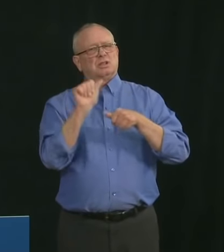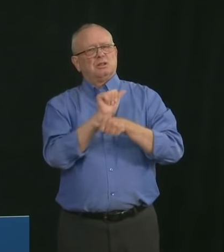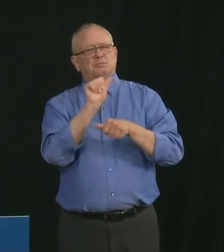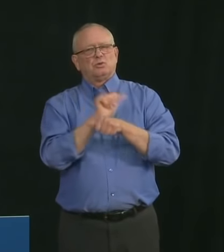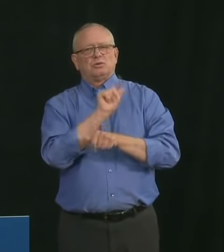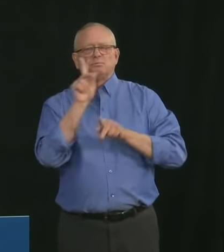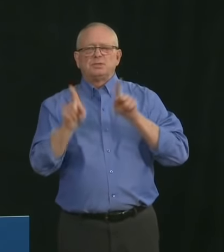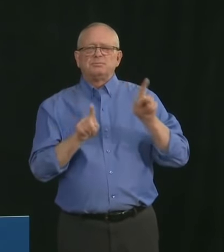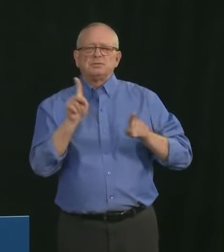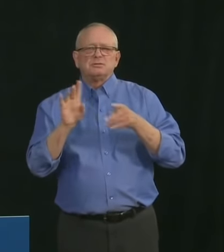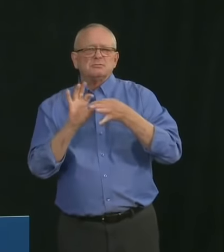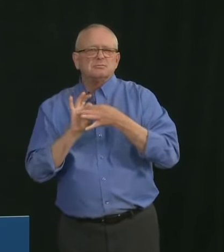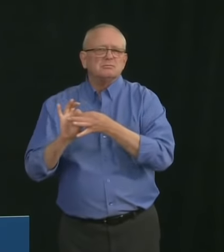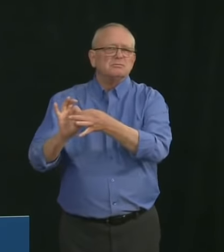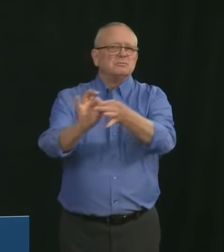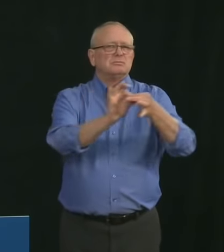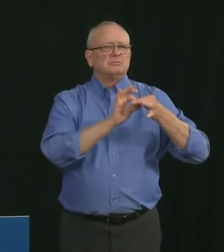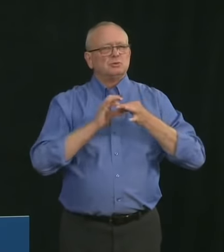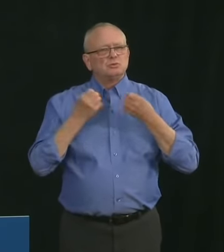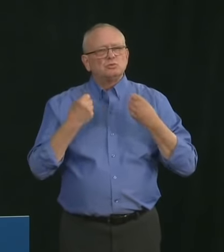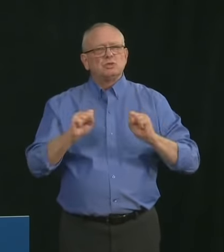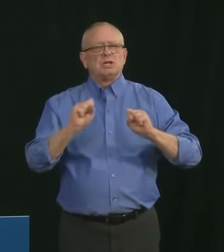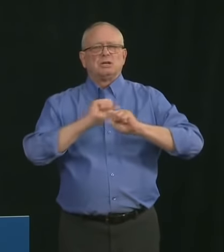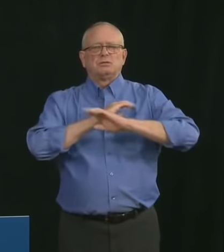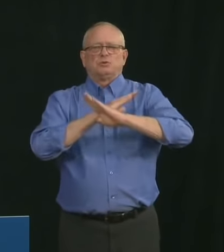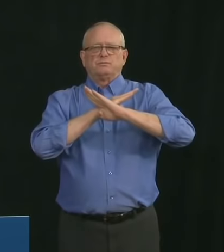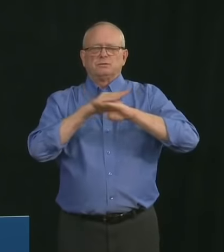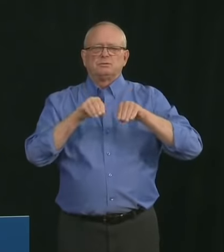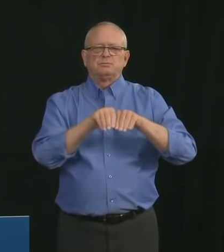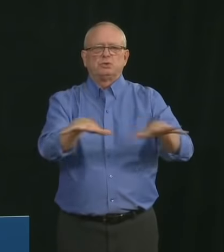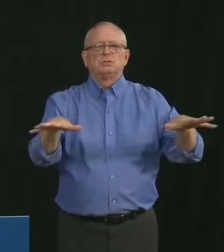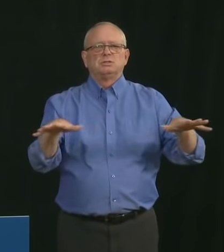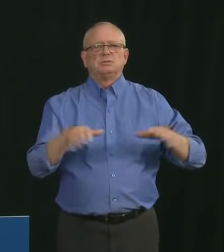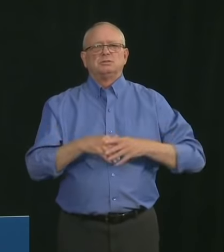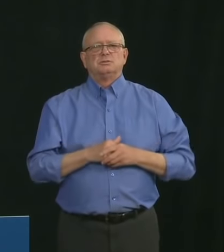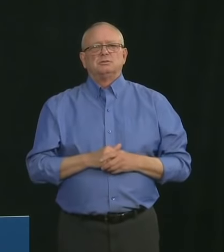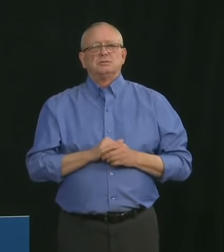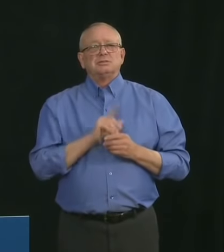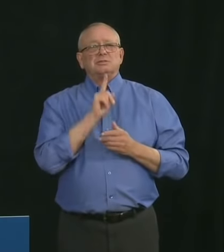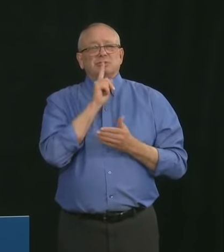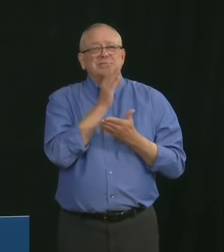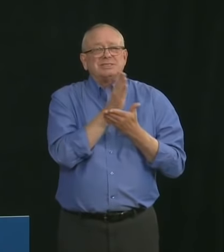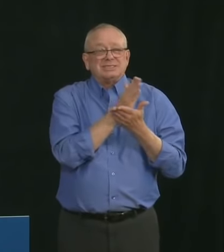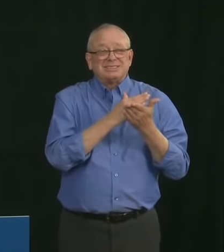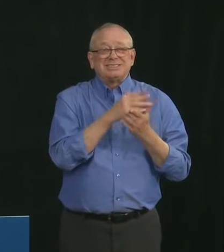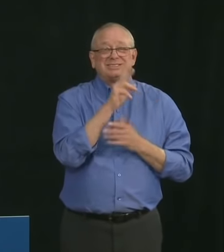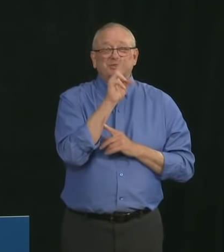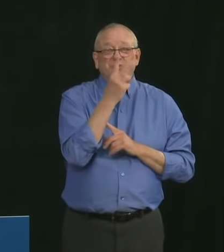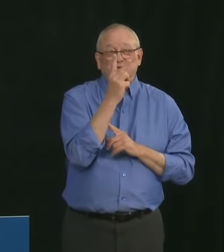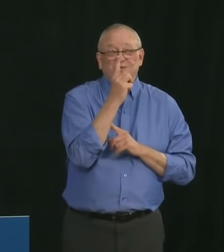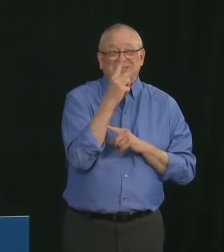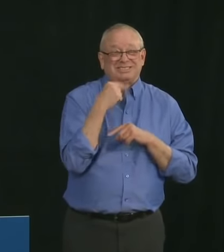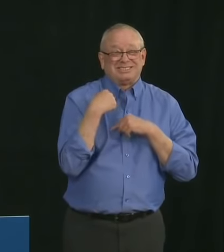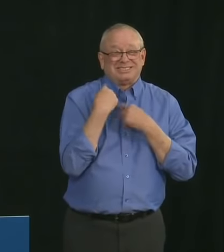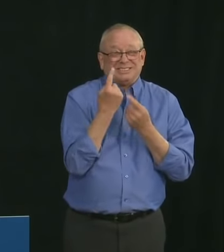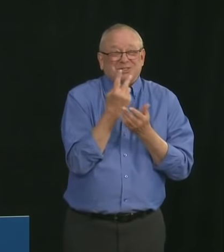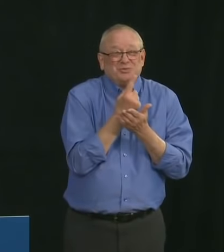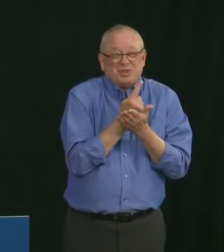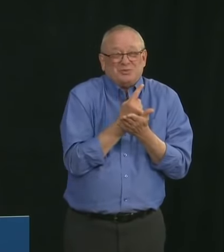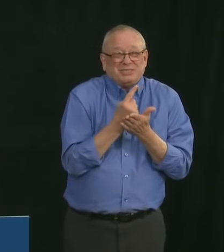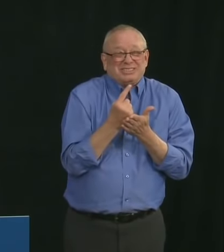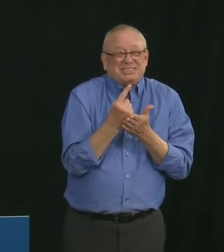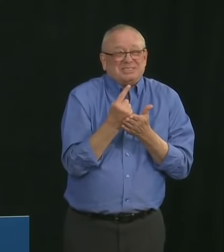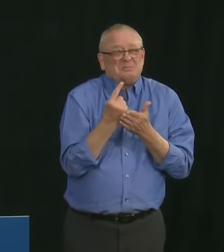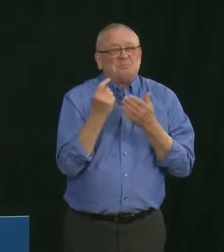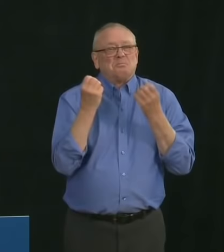since we moved into Stage 2 of Alberta's relaunch. I have heard from many Albertans about their experiences in the early days of